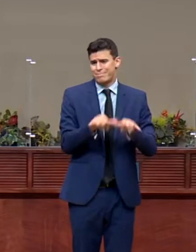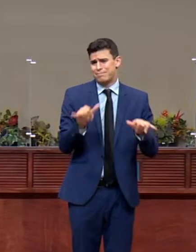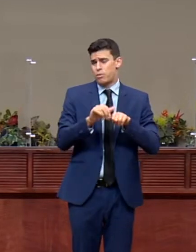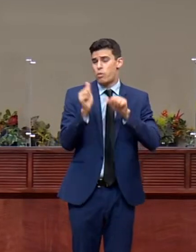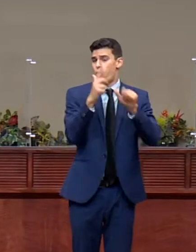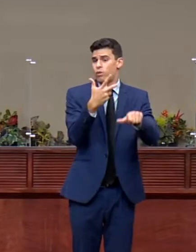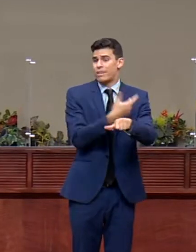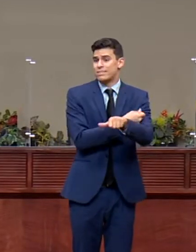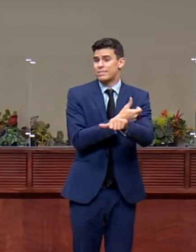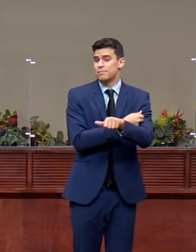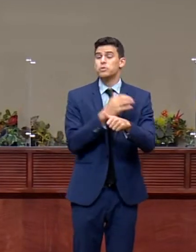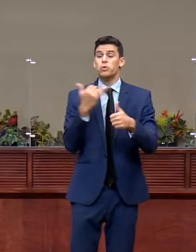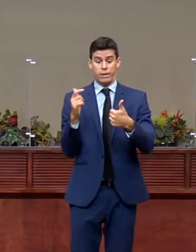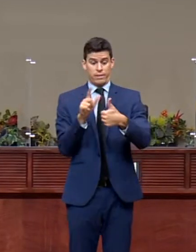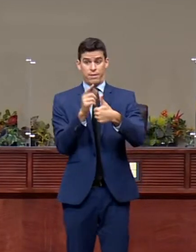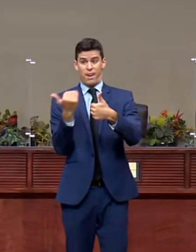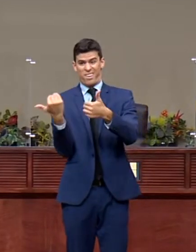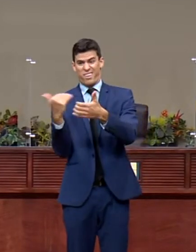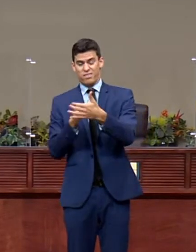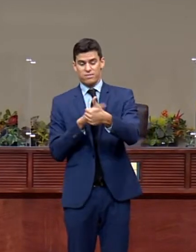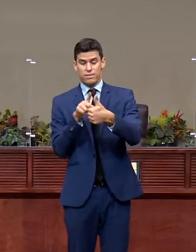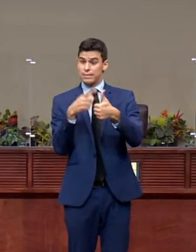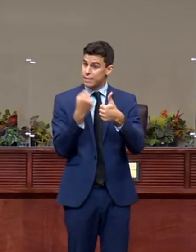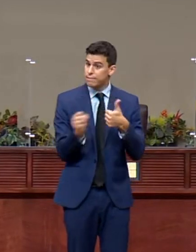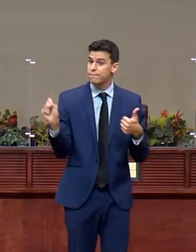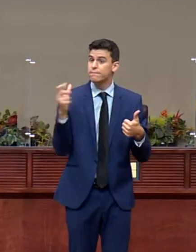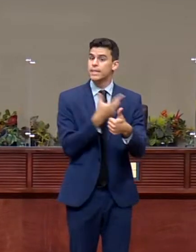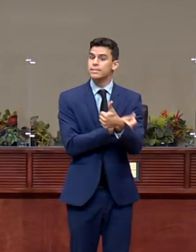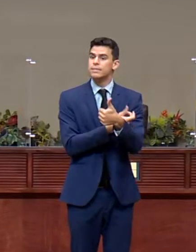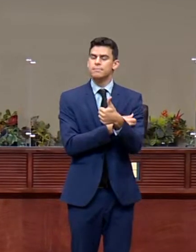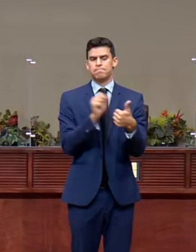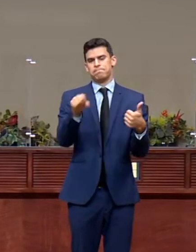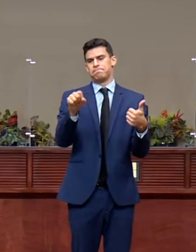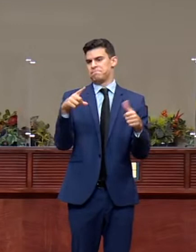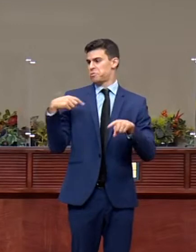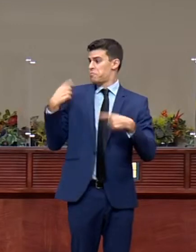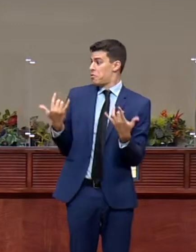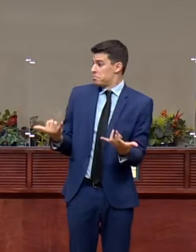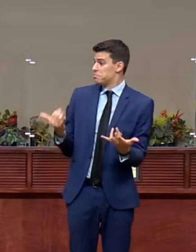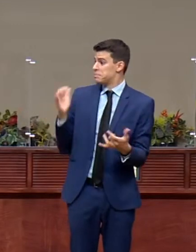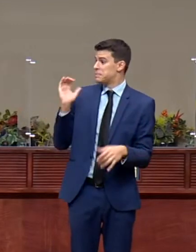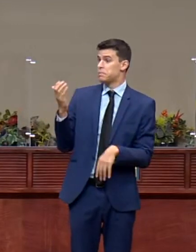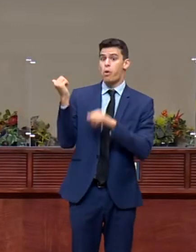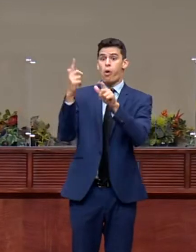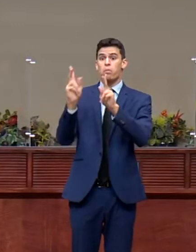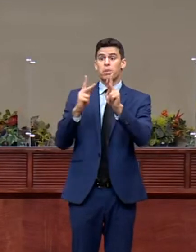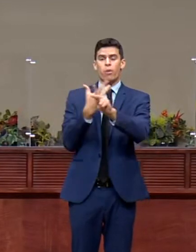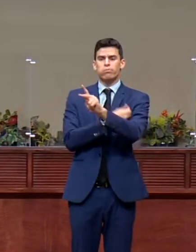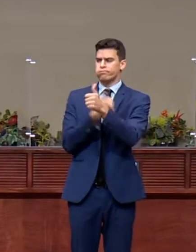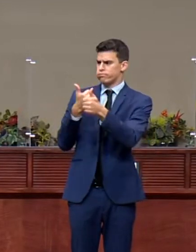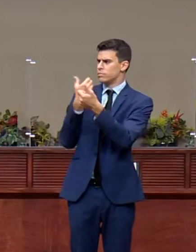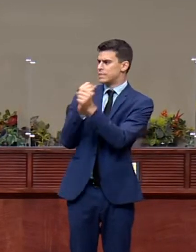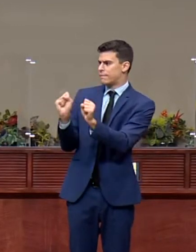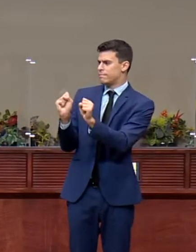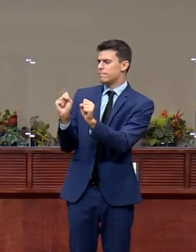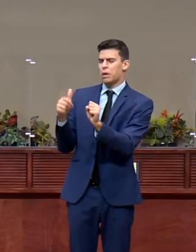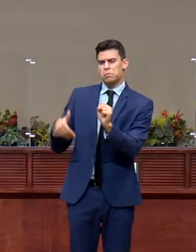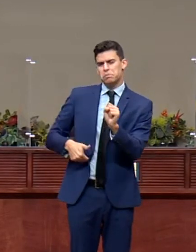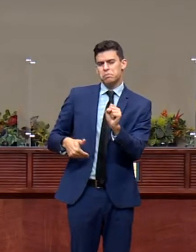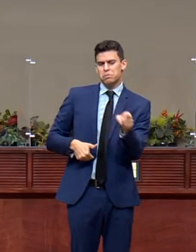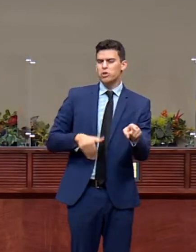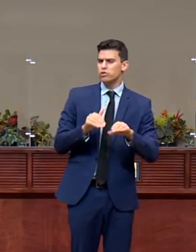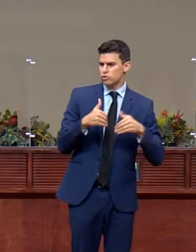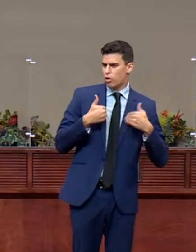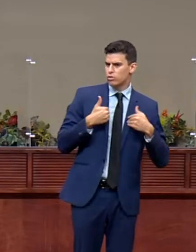safe? So far, in other age groups, absolutely, and we anticipate the same in younger children. Does